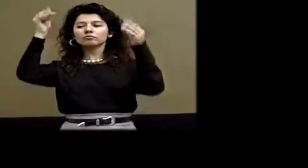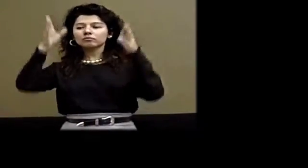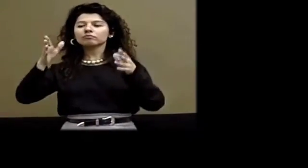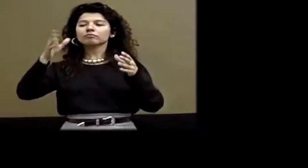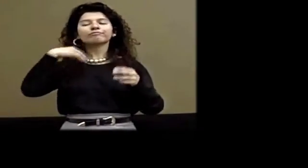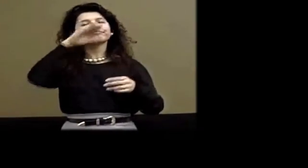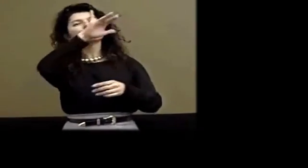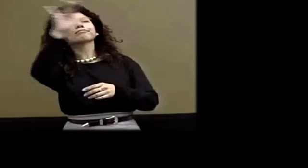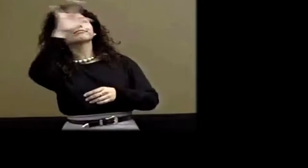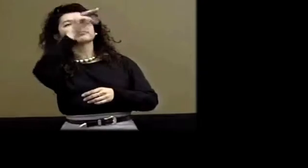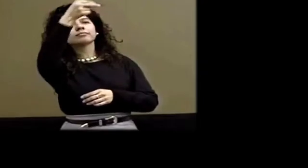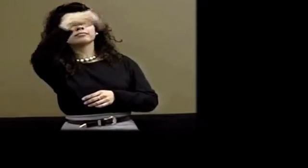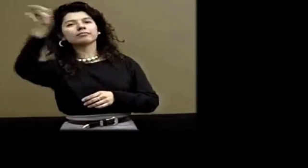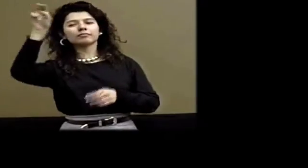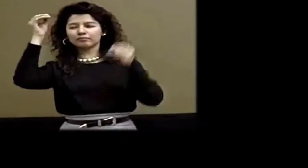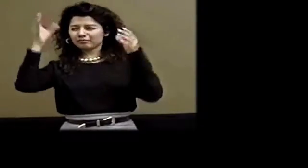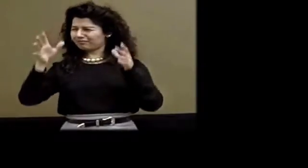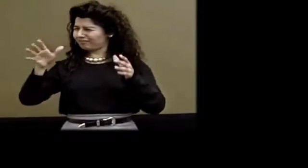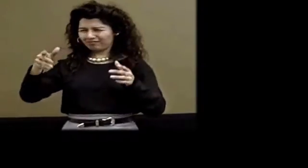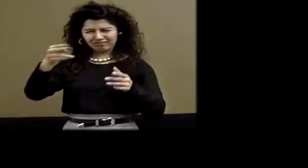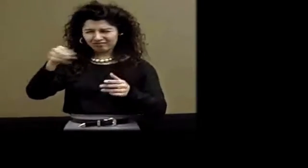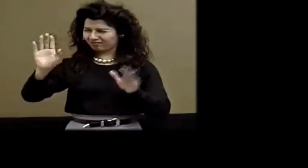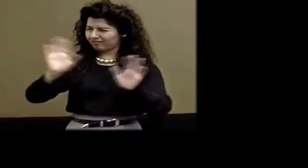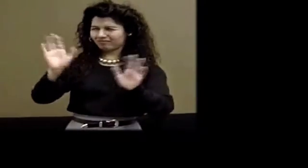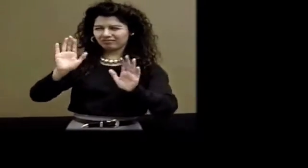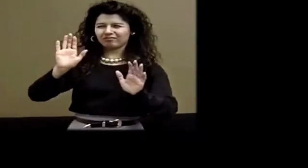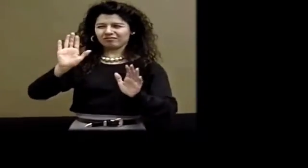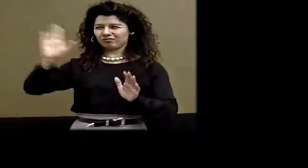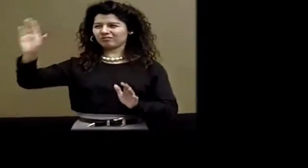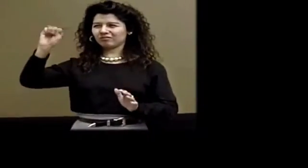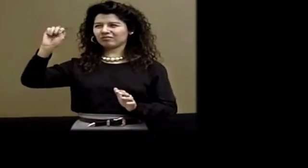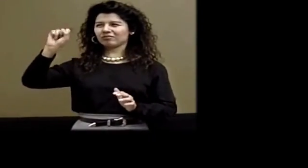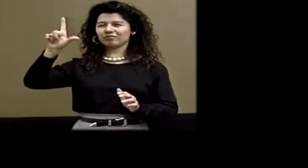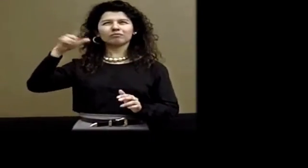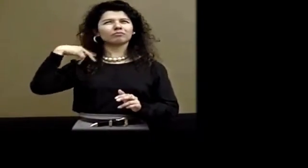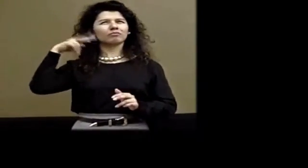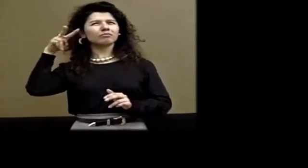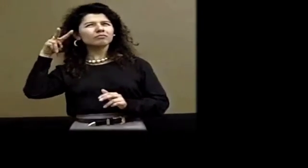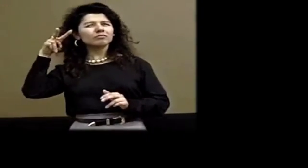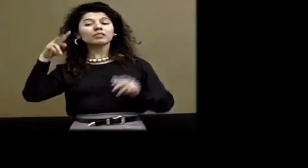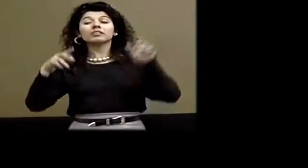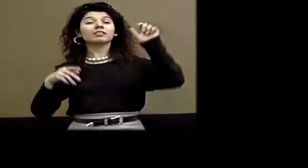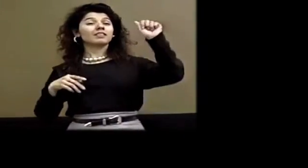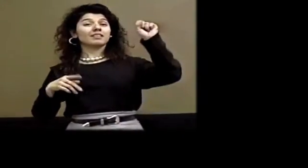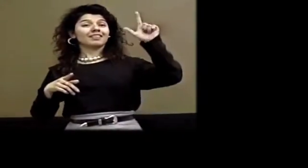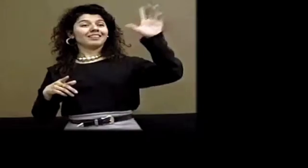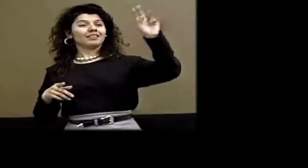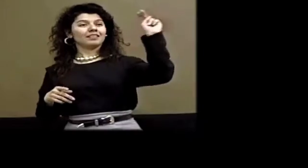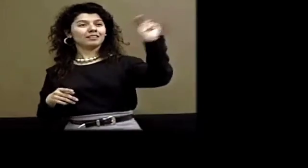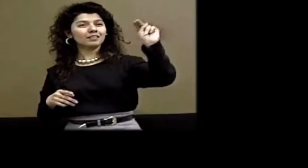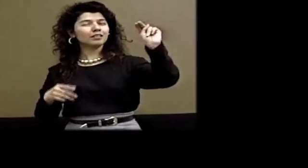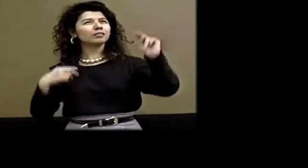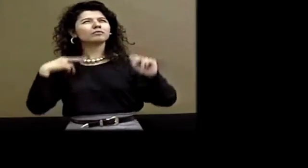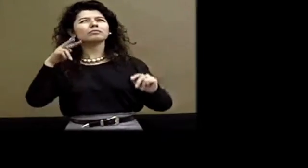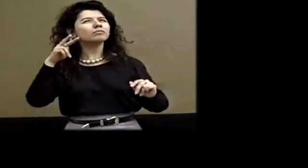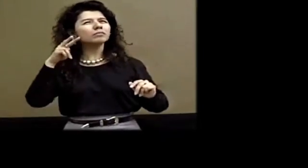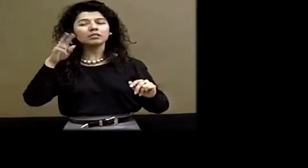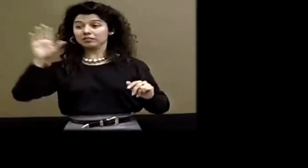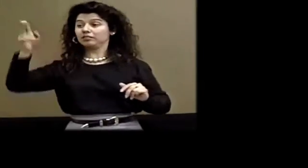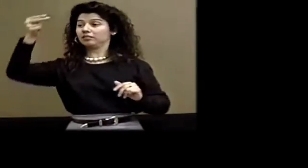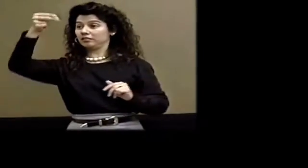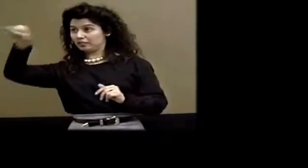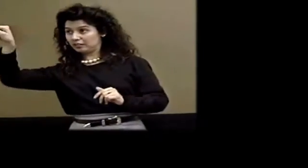In class, when fingerspelling, I would use an ñ. The teacher corrected me by telling me that ñs are used in Mexican Sign Language